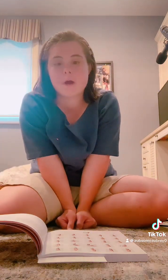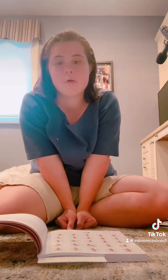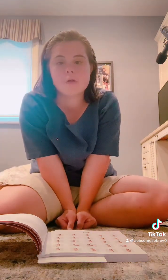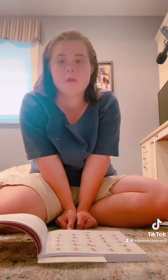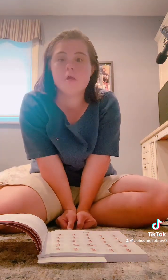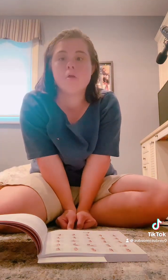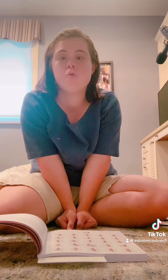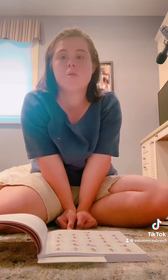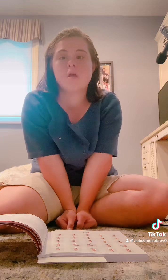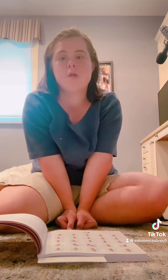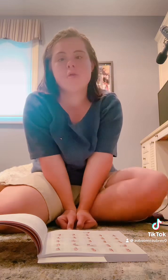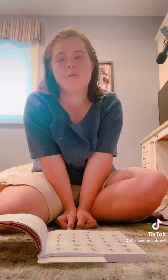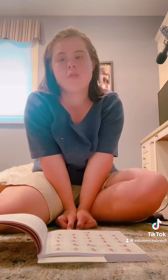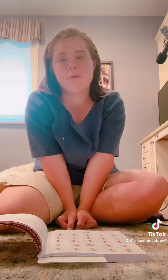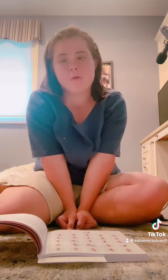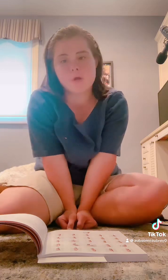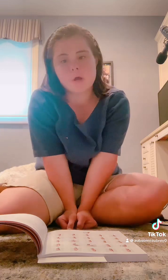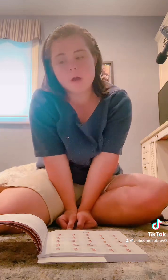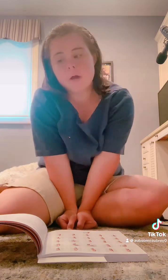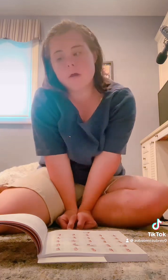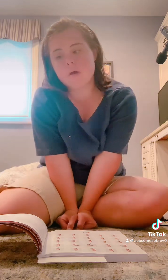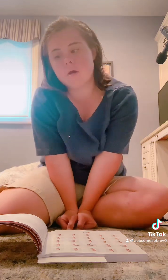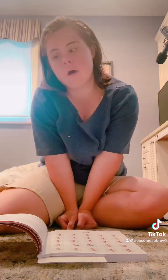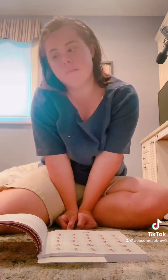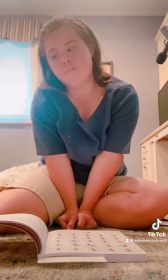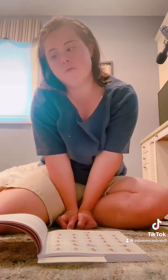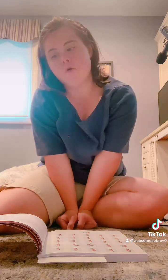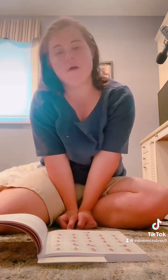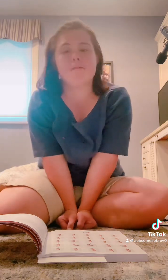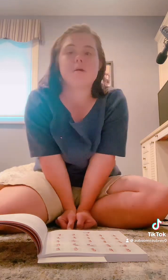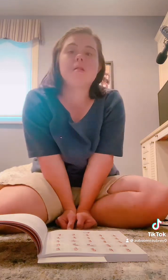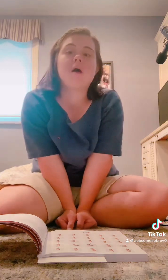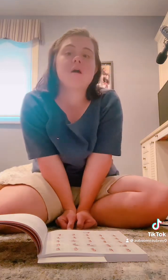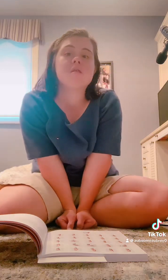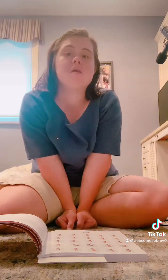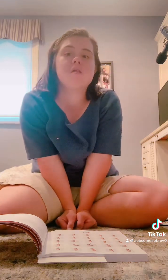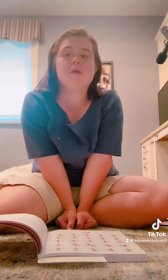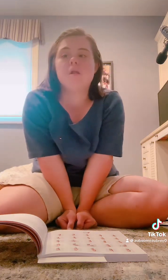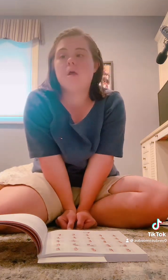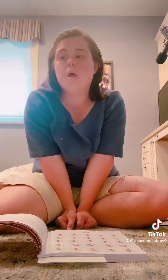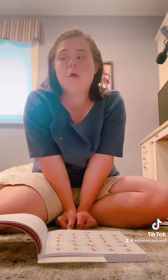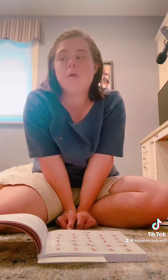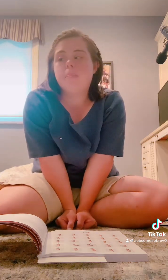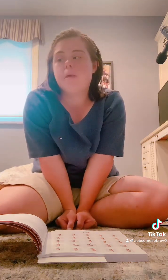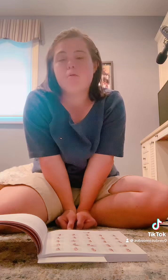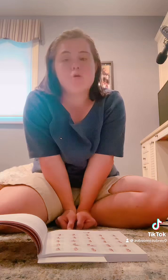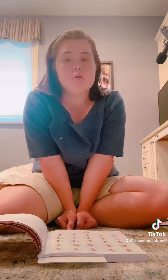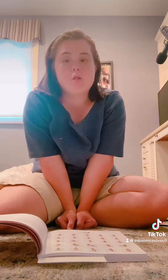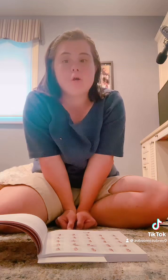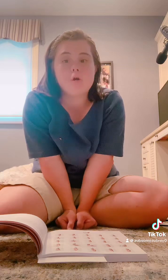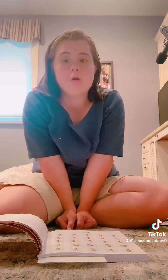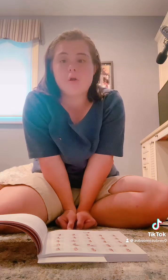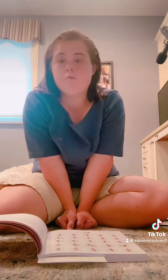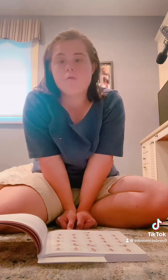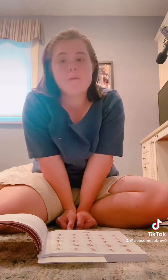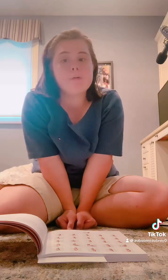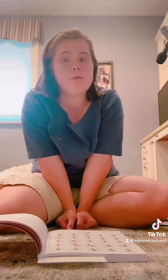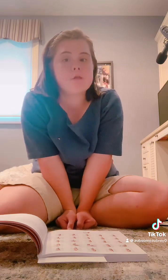Playhouse, continue to take the therapeutic programs and classes, and they would just learn and grow up to be